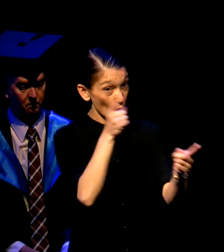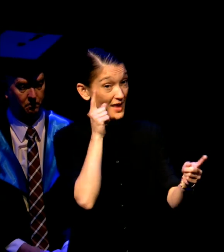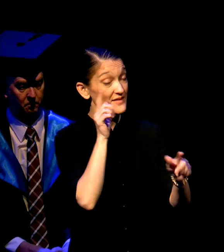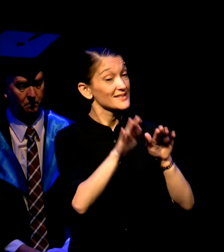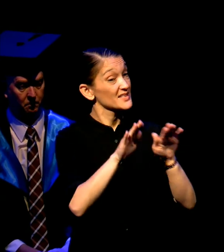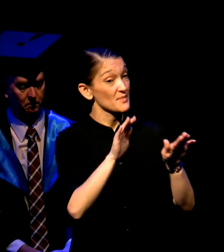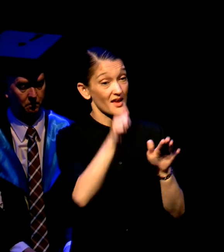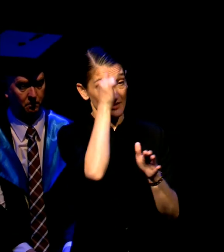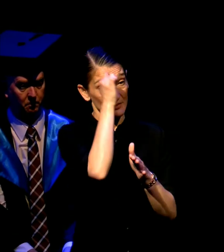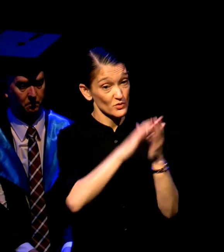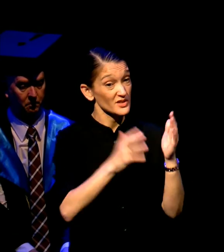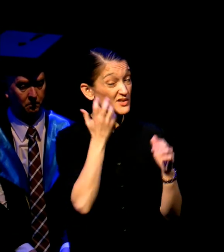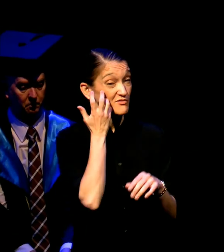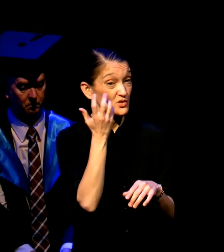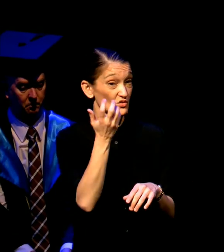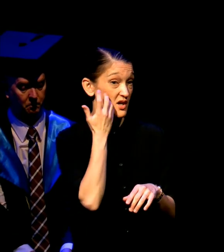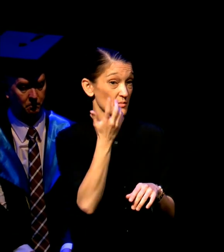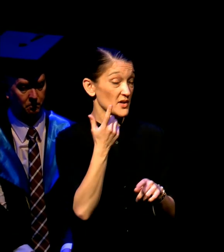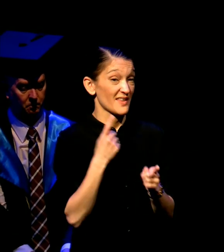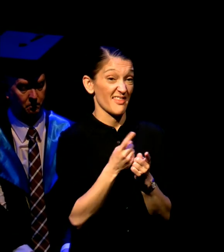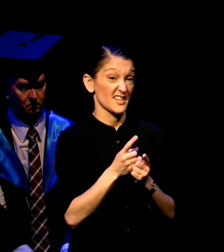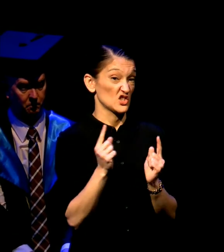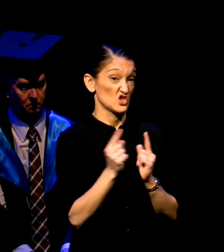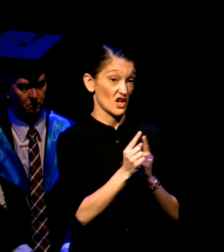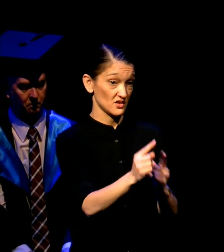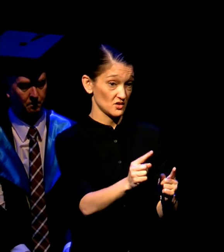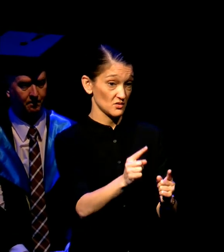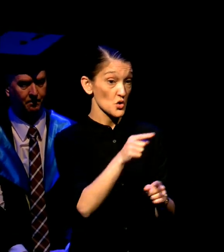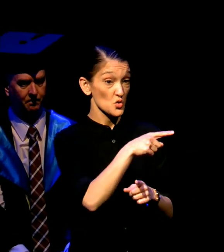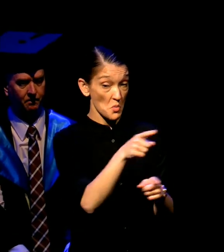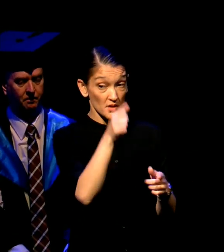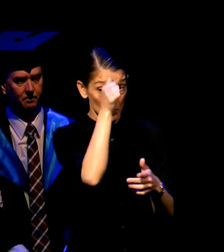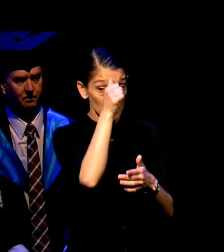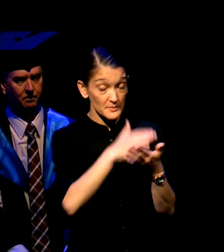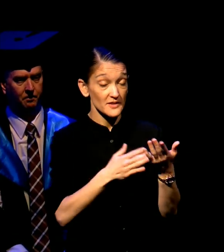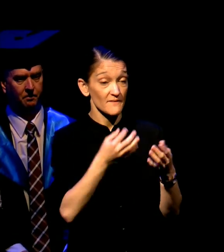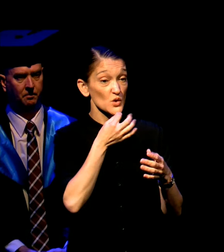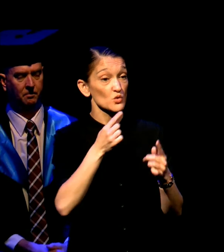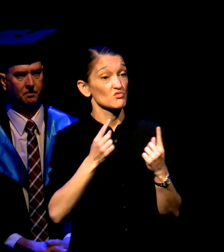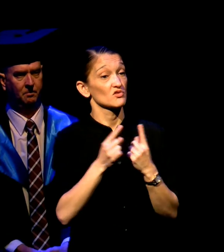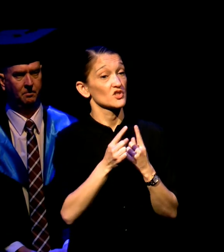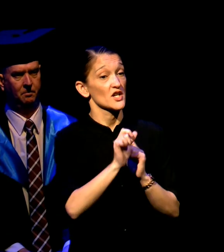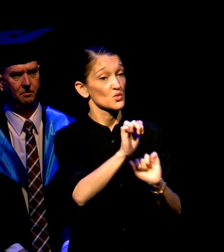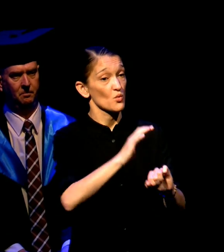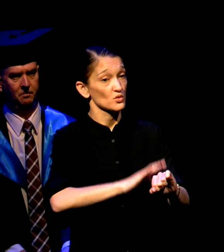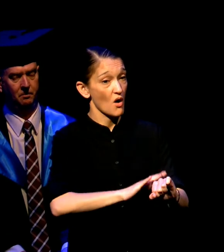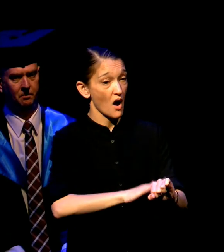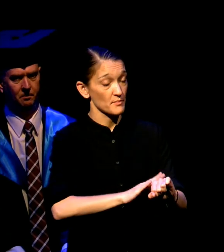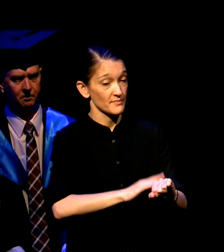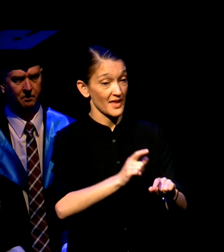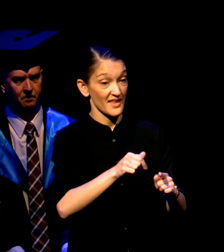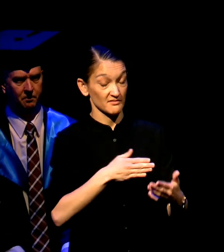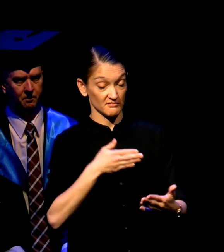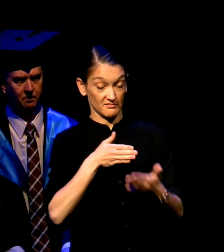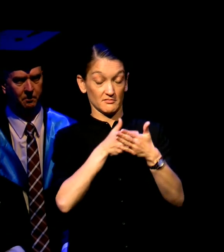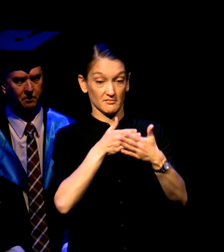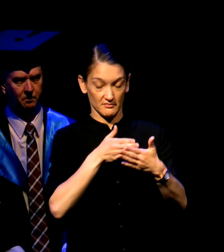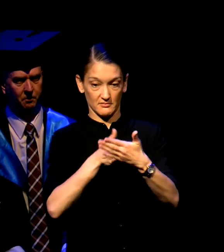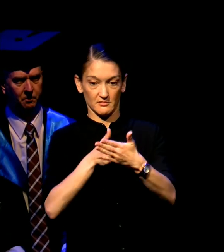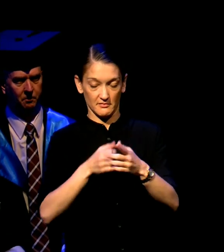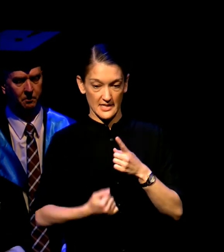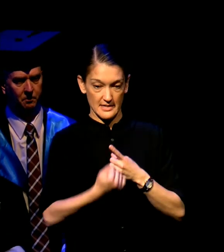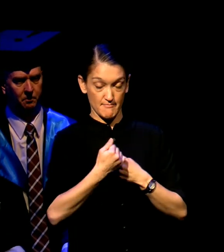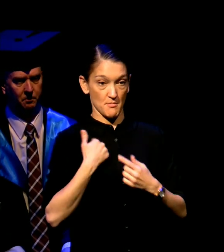You're likely to encounter a myriad of changes over the next few decades, disruptions that will impact your careers and